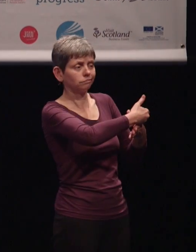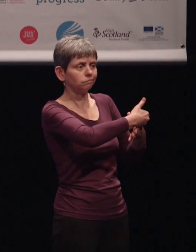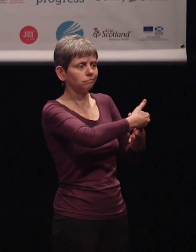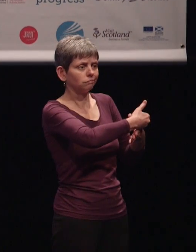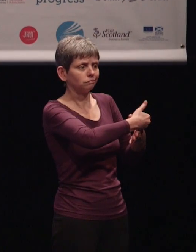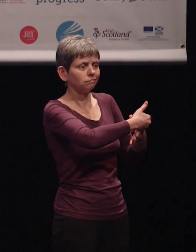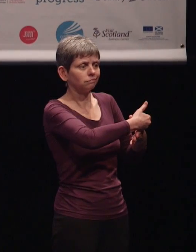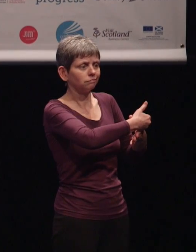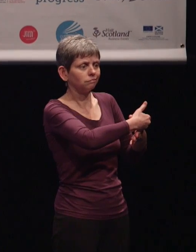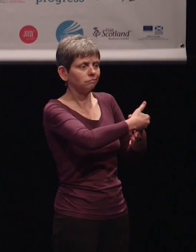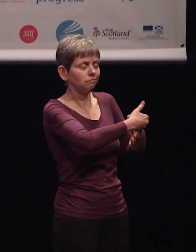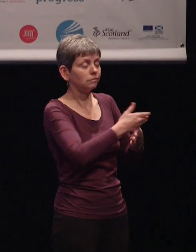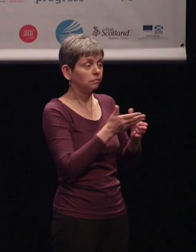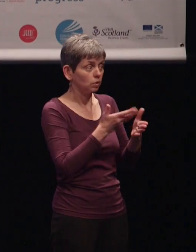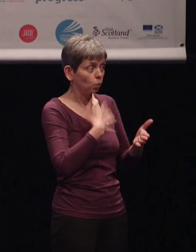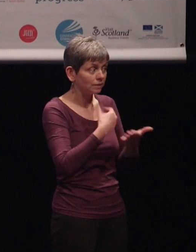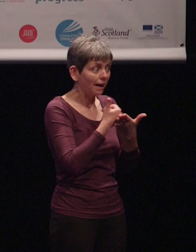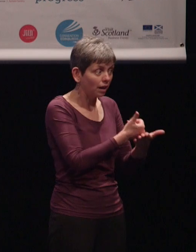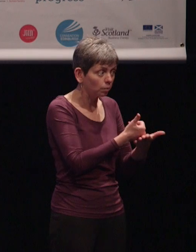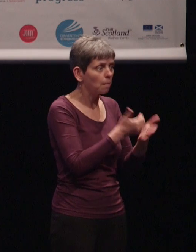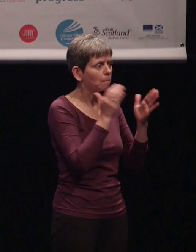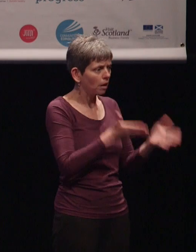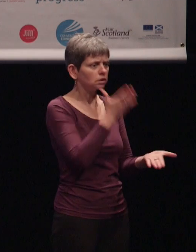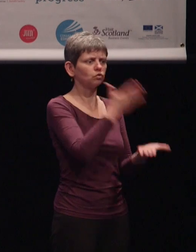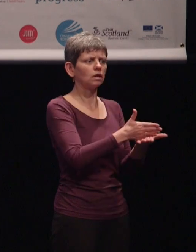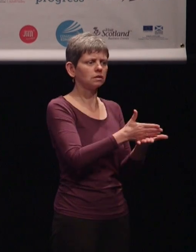To help someone, you have to have their trust.